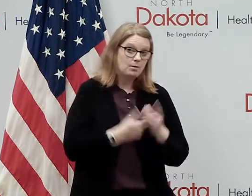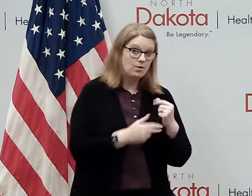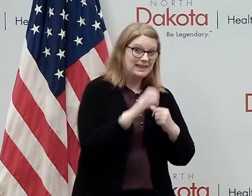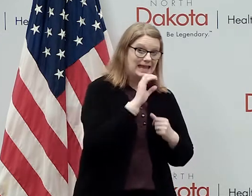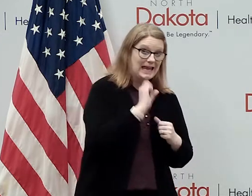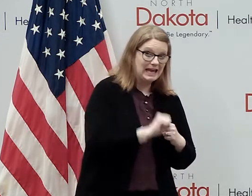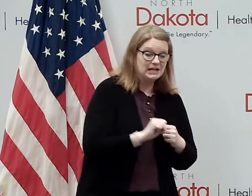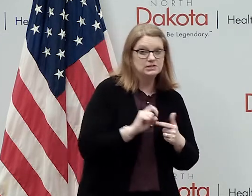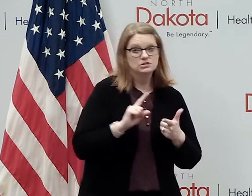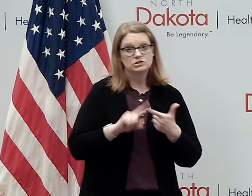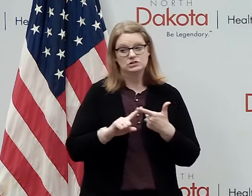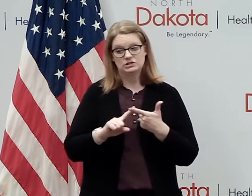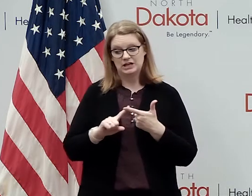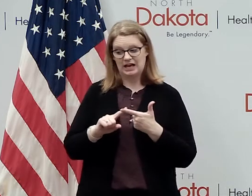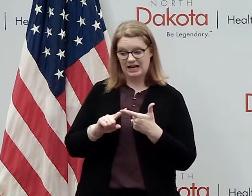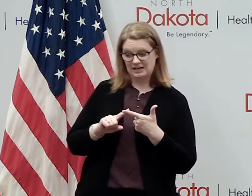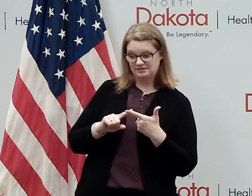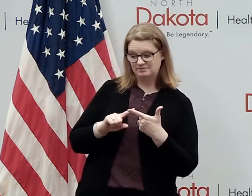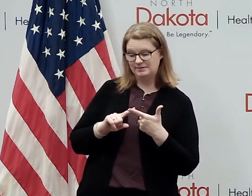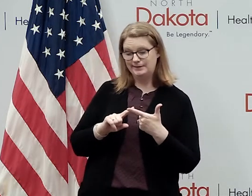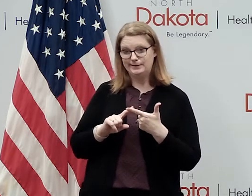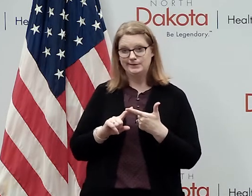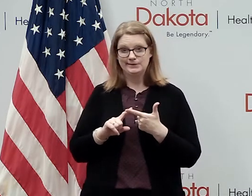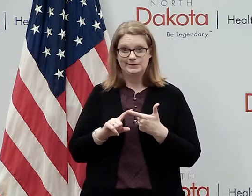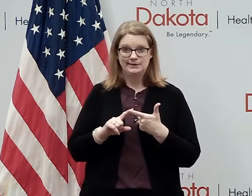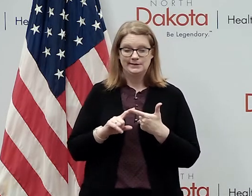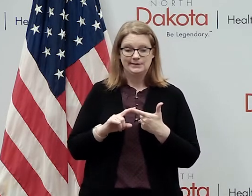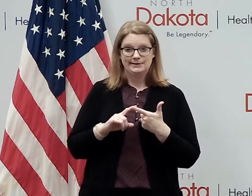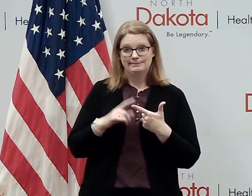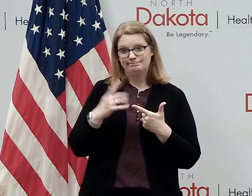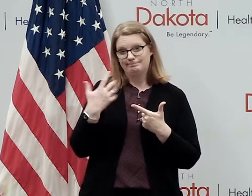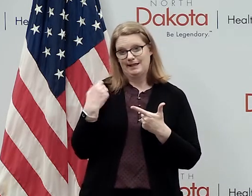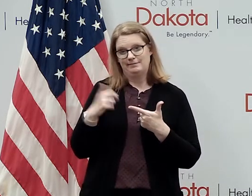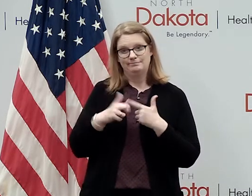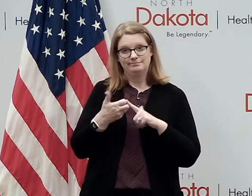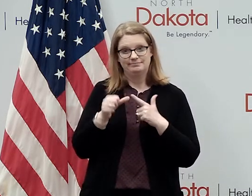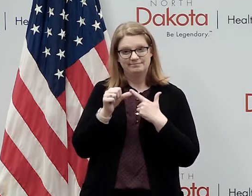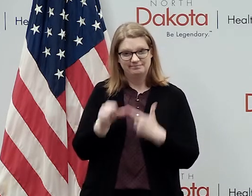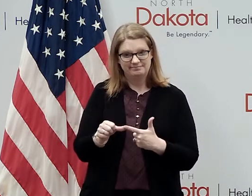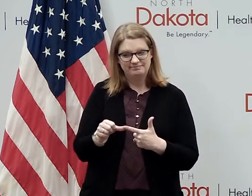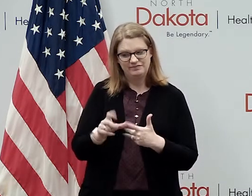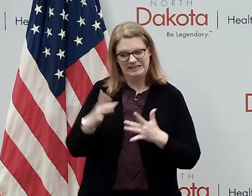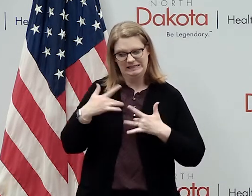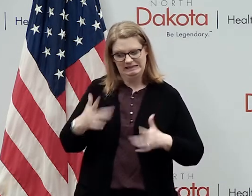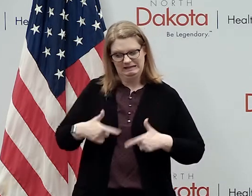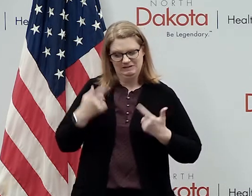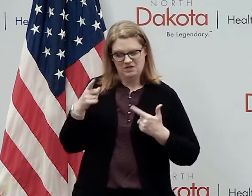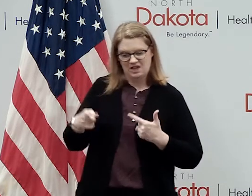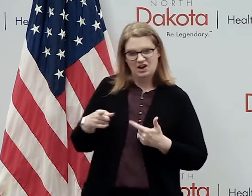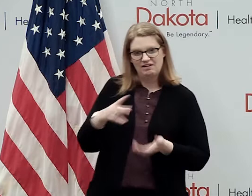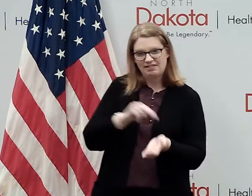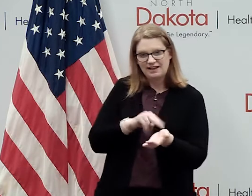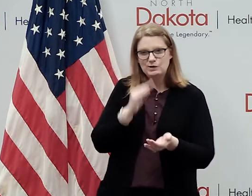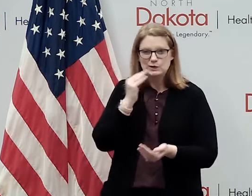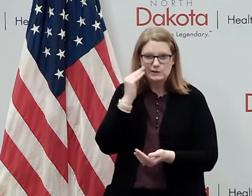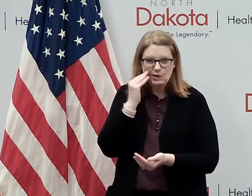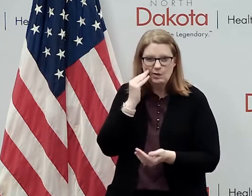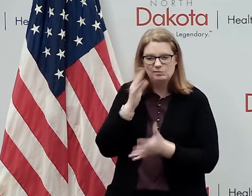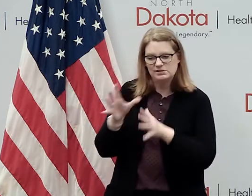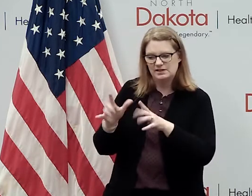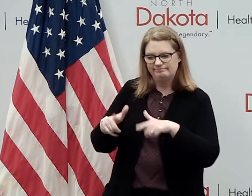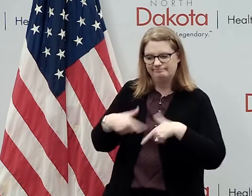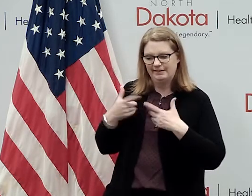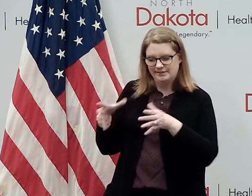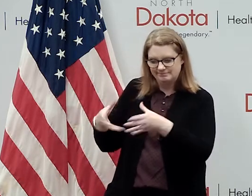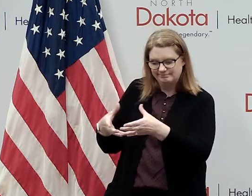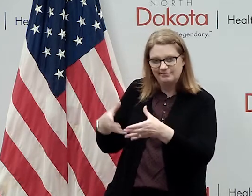and comorbidities live is in our long-term care facilities across our state. And as we've